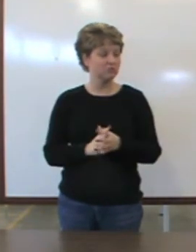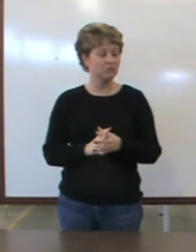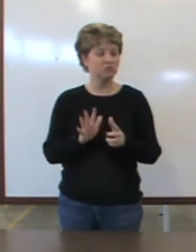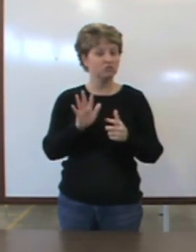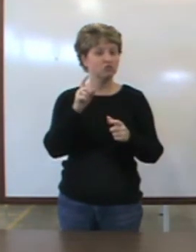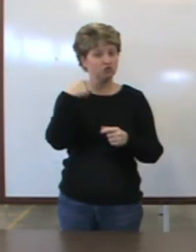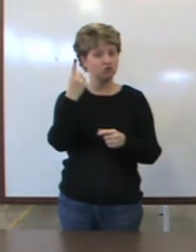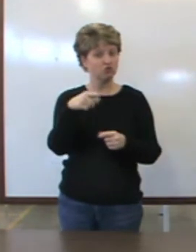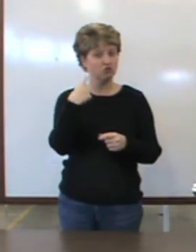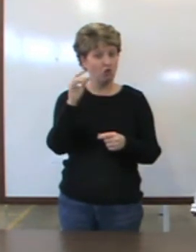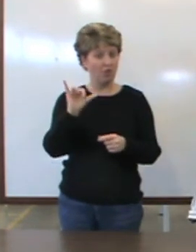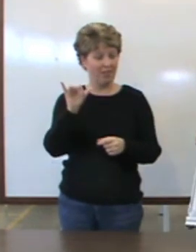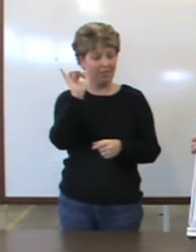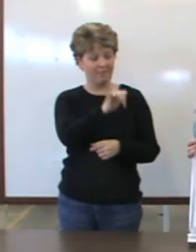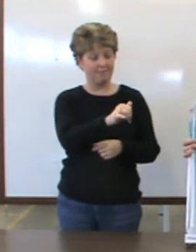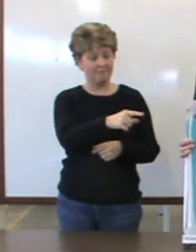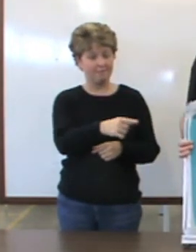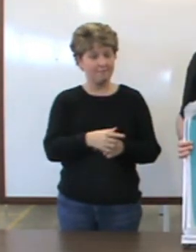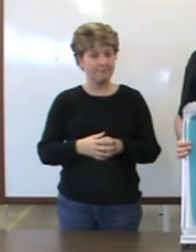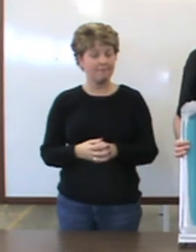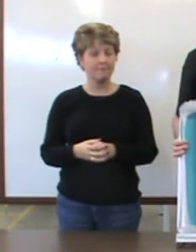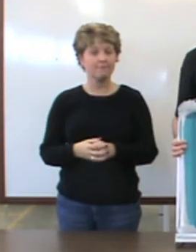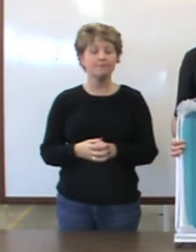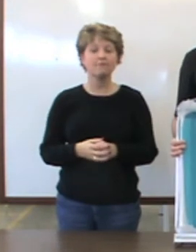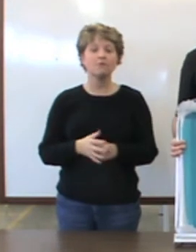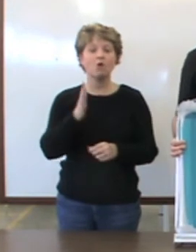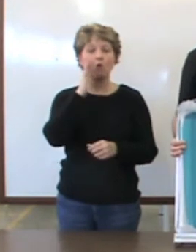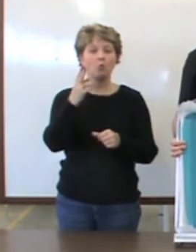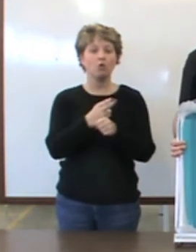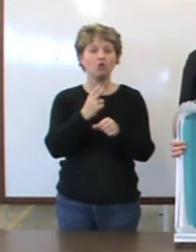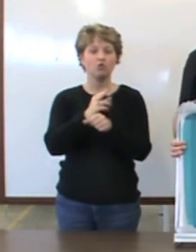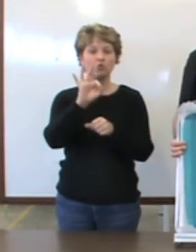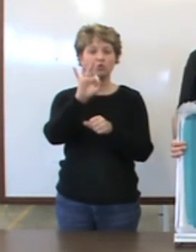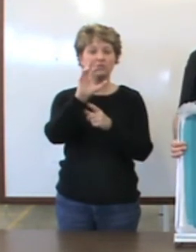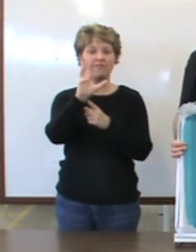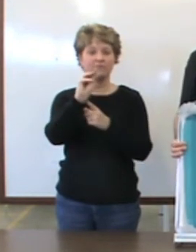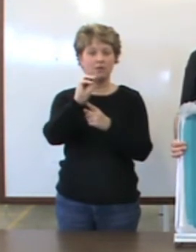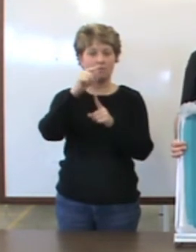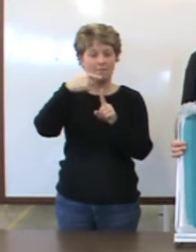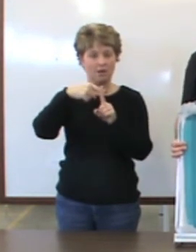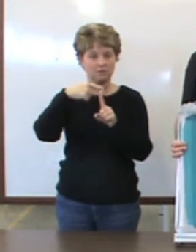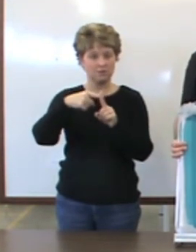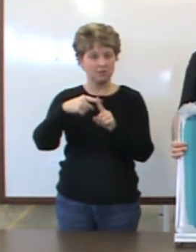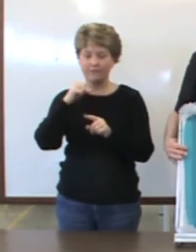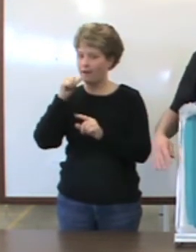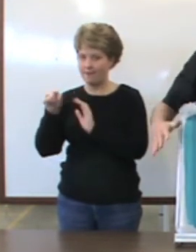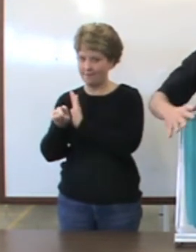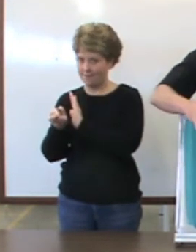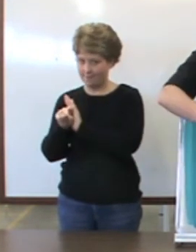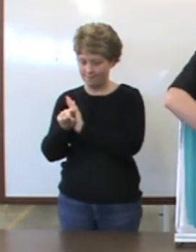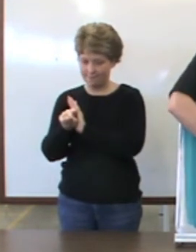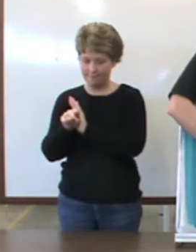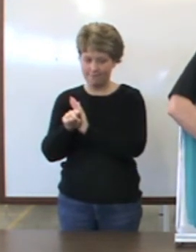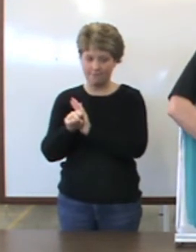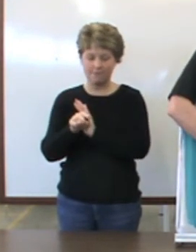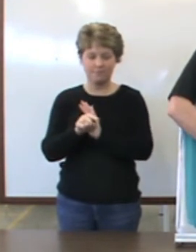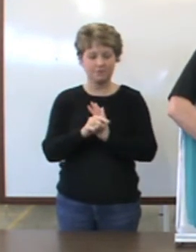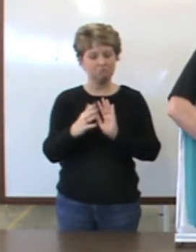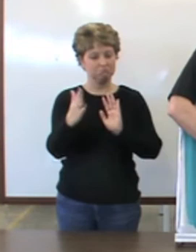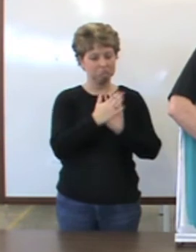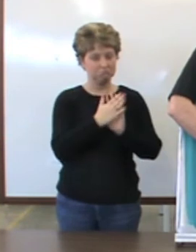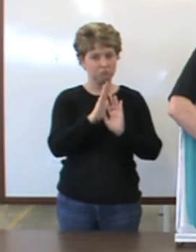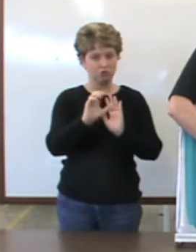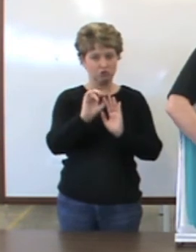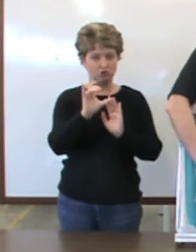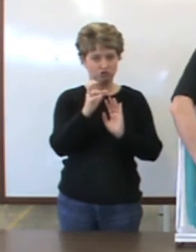it should look something like this. You're going to use a film positive, not negative, and you place it on your